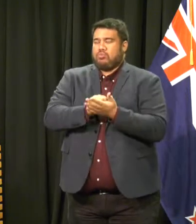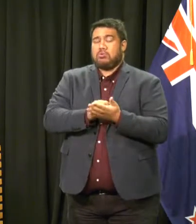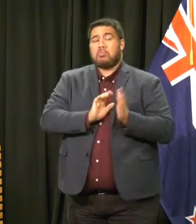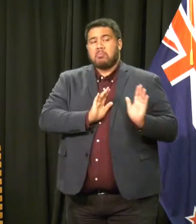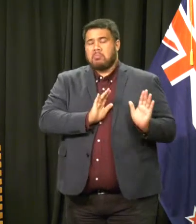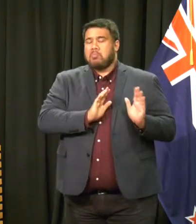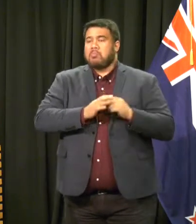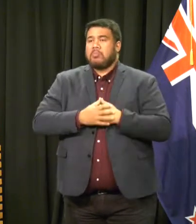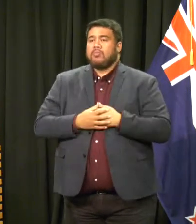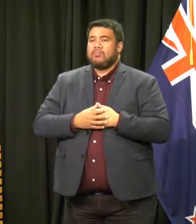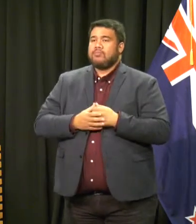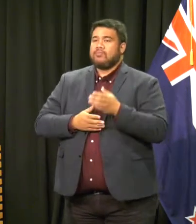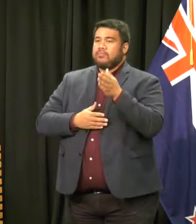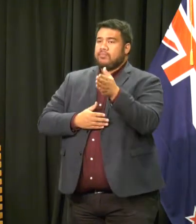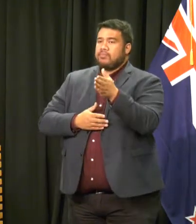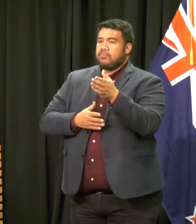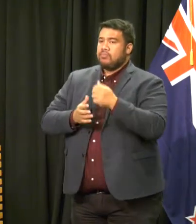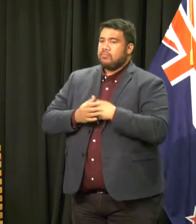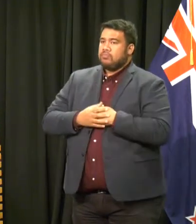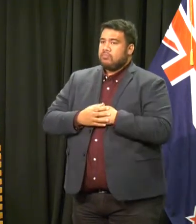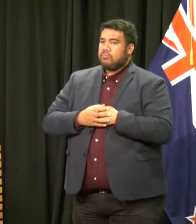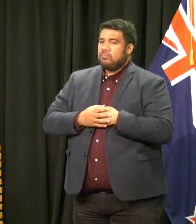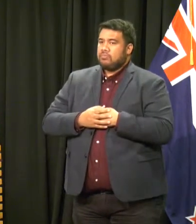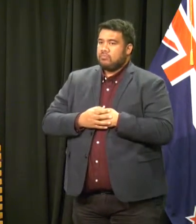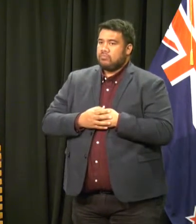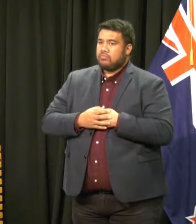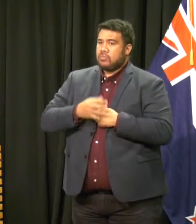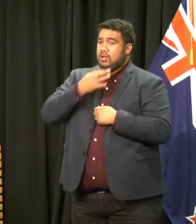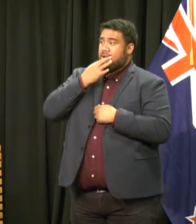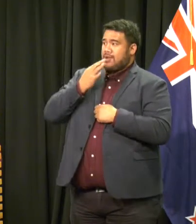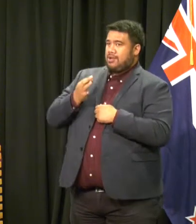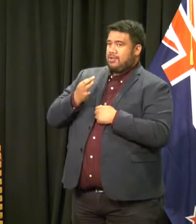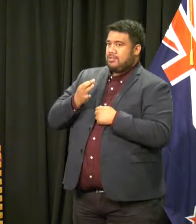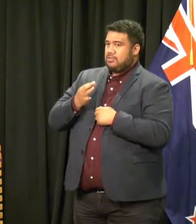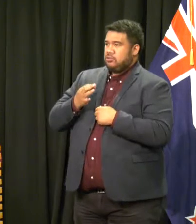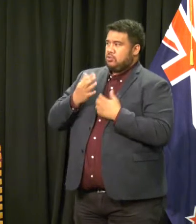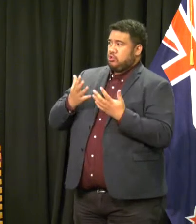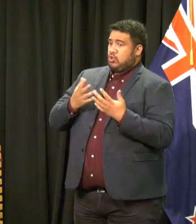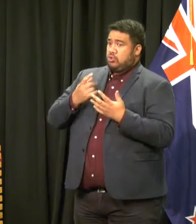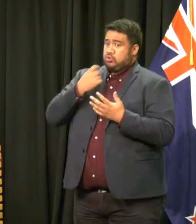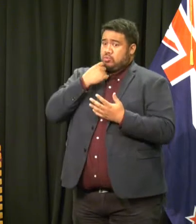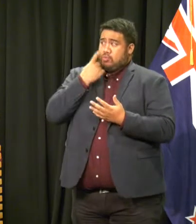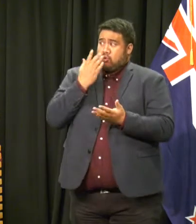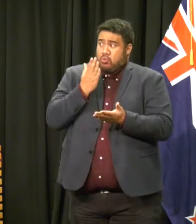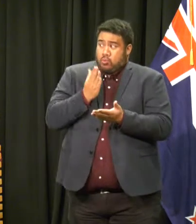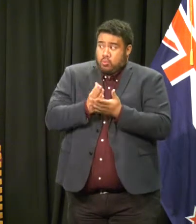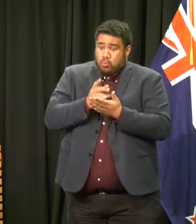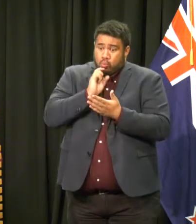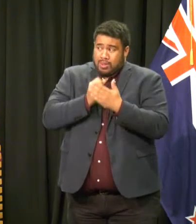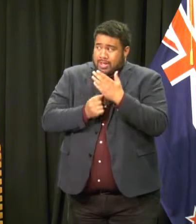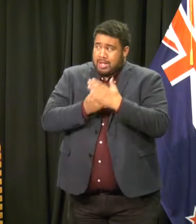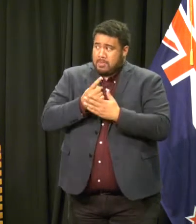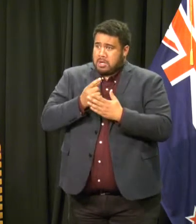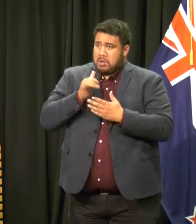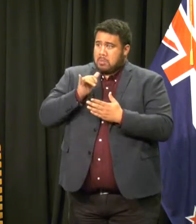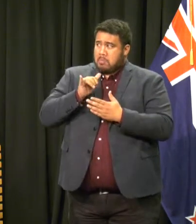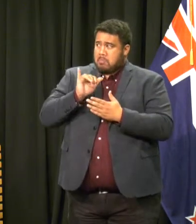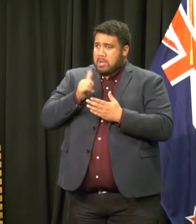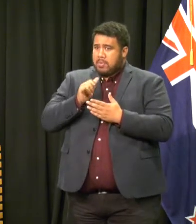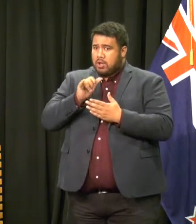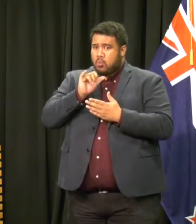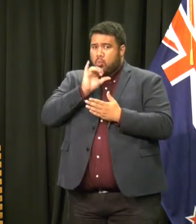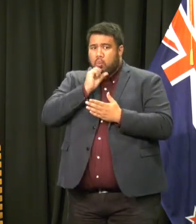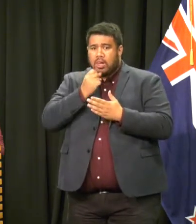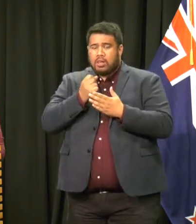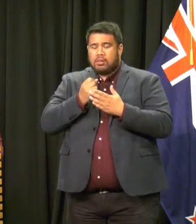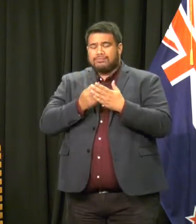had or your understanding of it, how likely is it that it will actually go ahead tomorrow, that there won't be another variable that prevents the